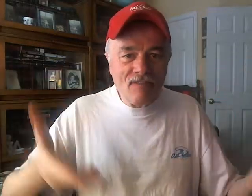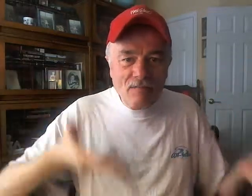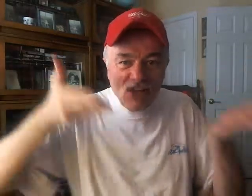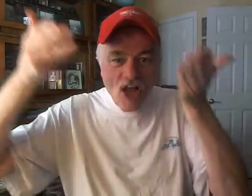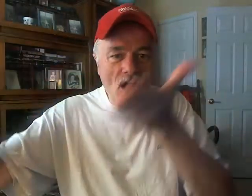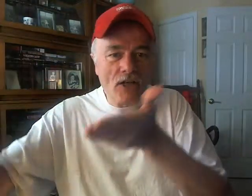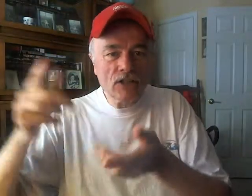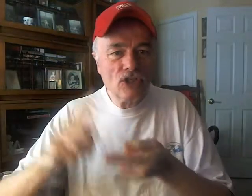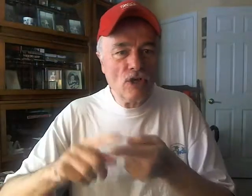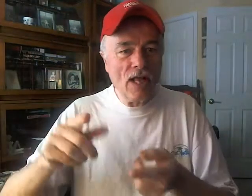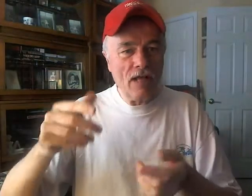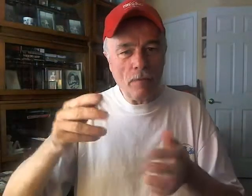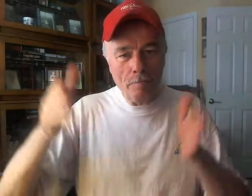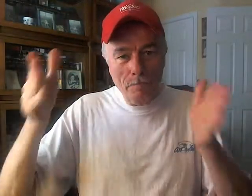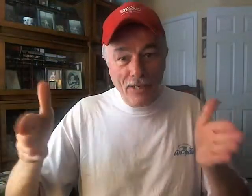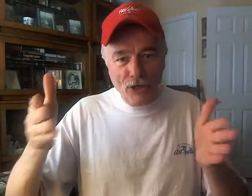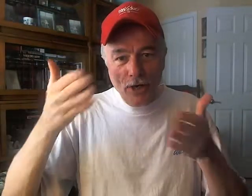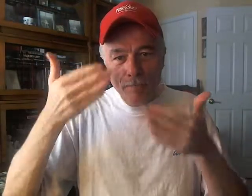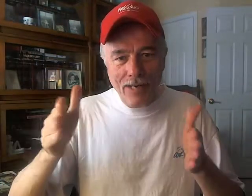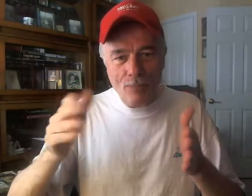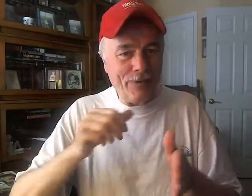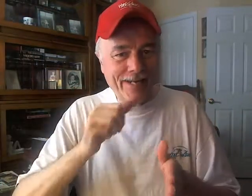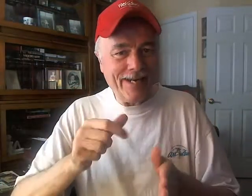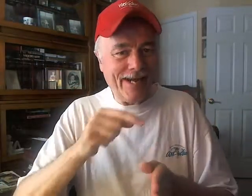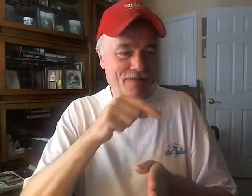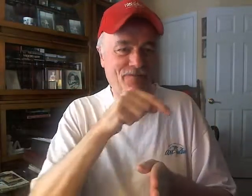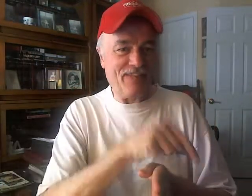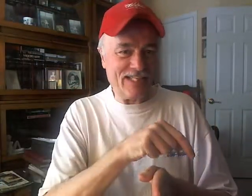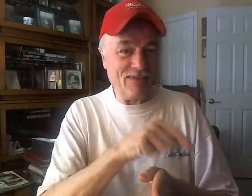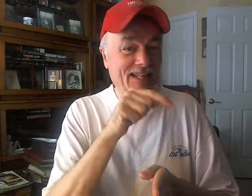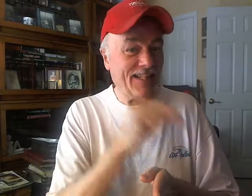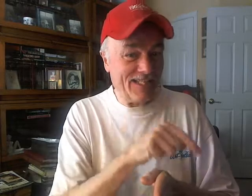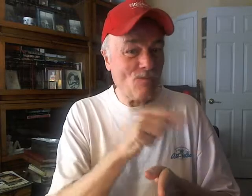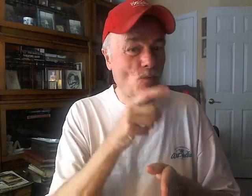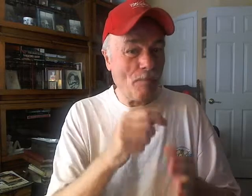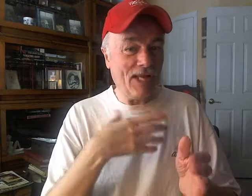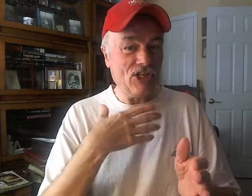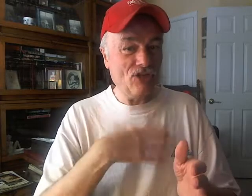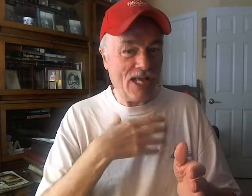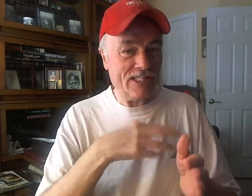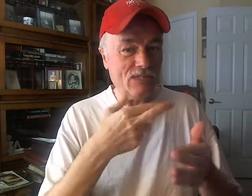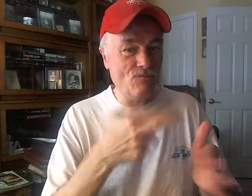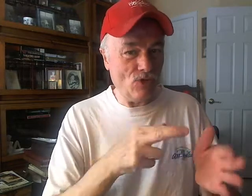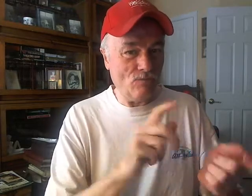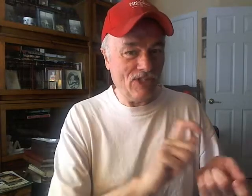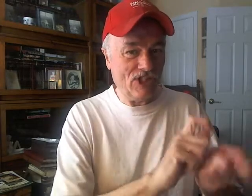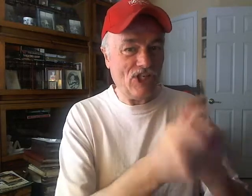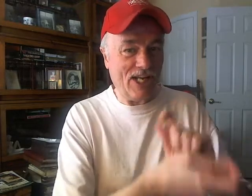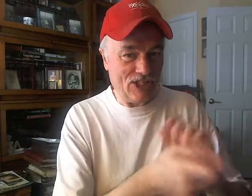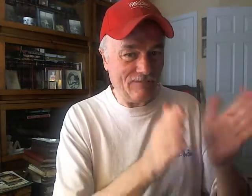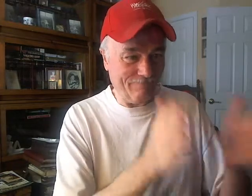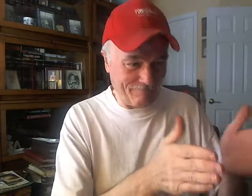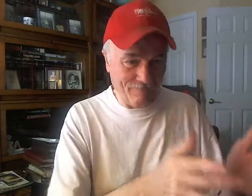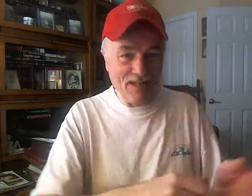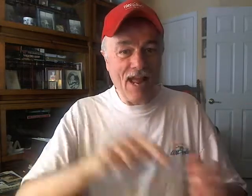climbing to the bigger beam, now this way. This would be Jason B. Chasing.